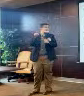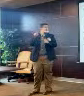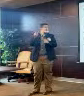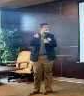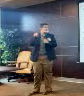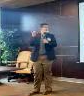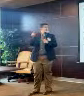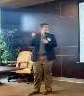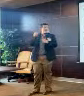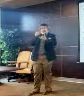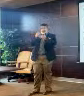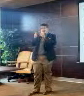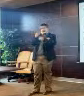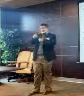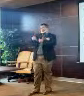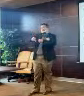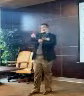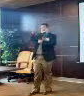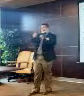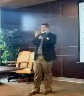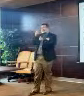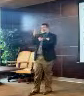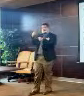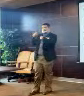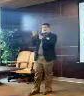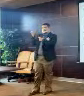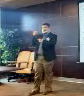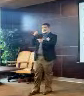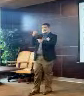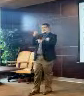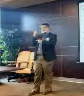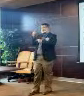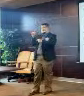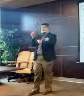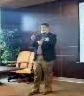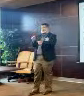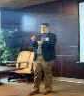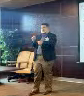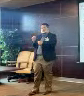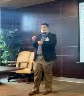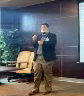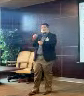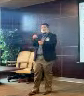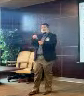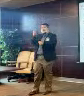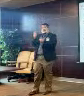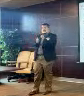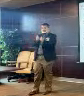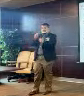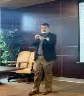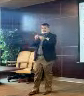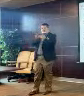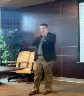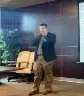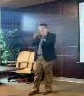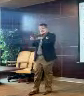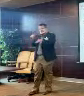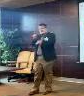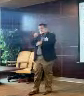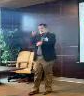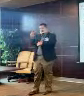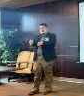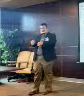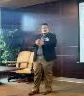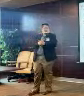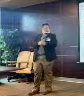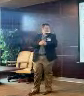32.6% is close to the highest we've seen since last January. So we're right at that highest number of deaths as a percent as